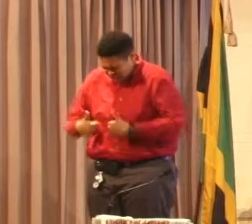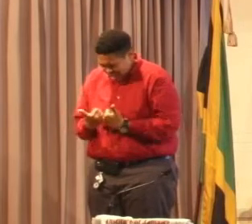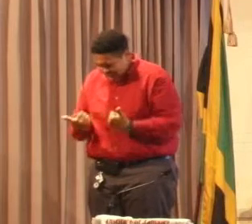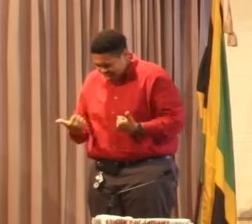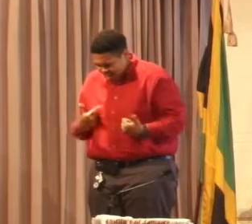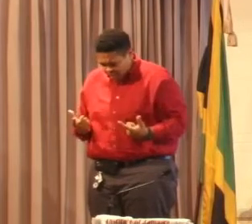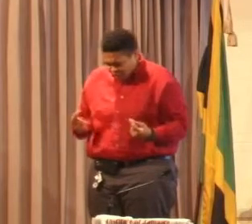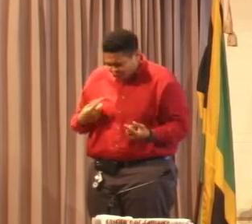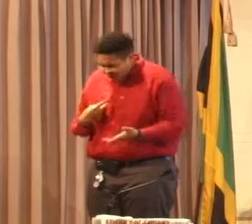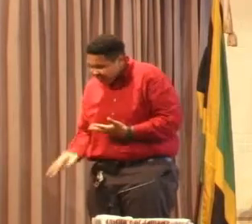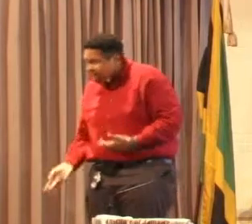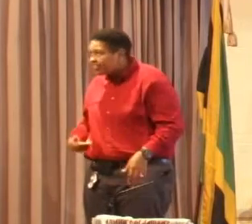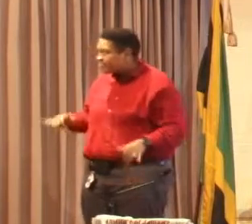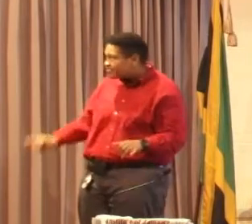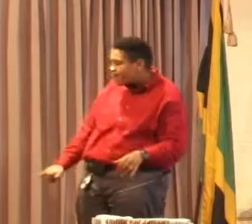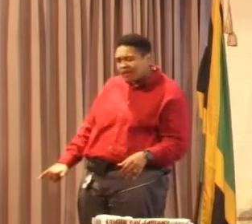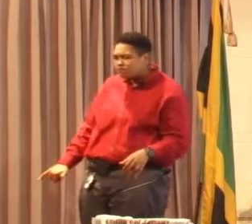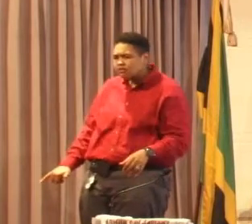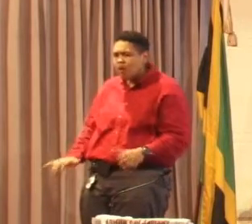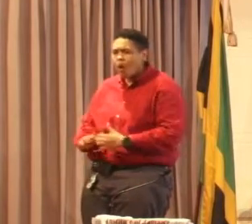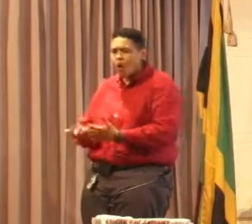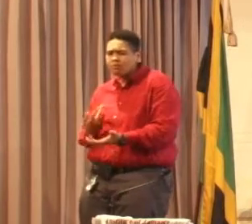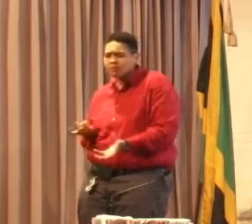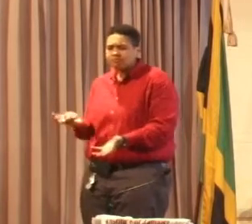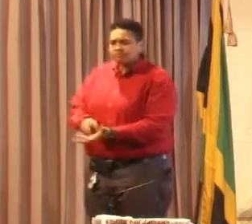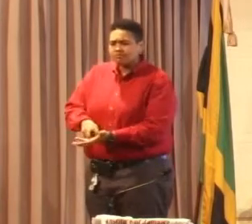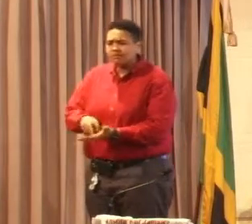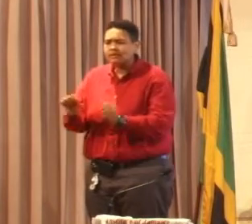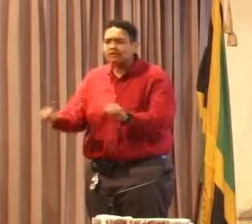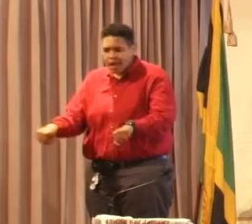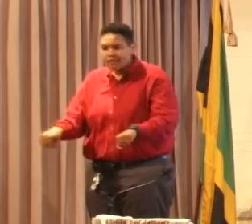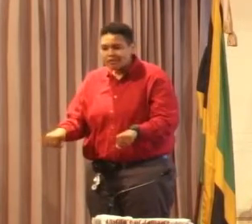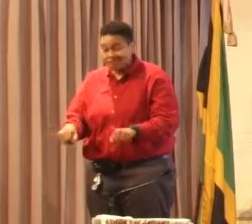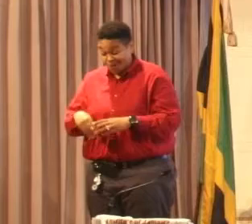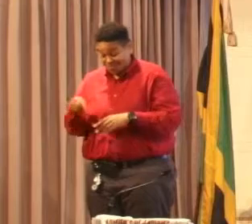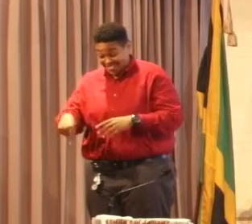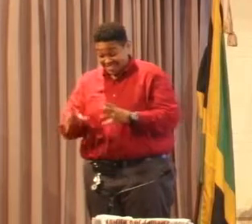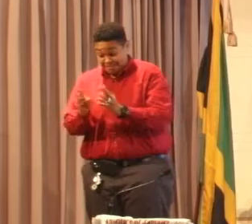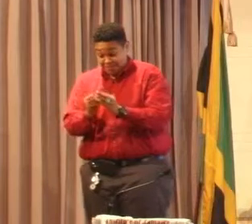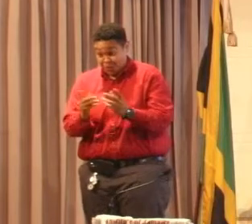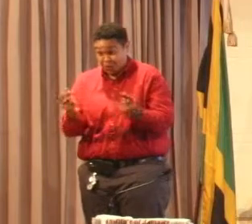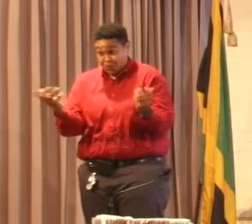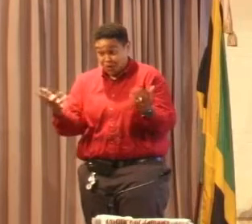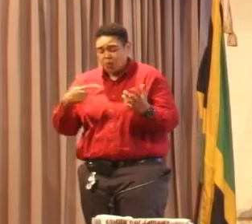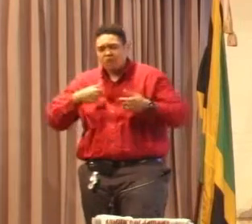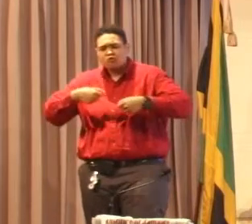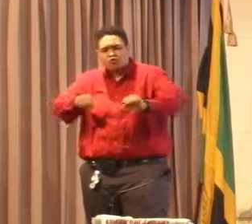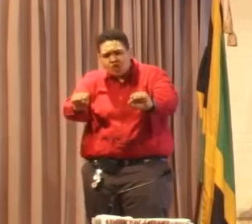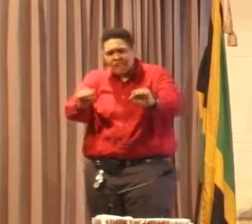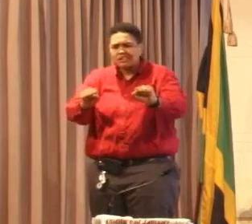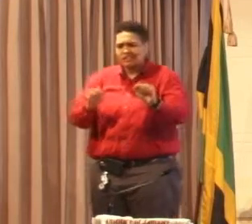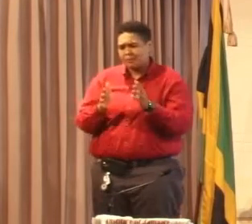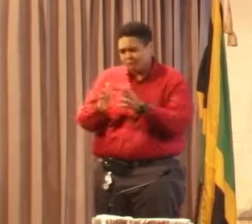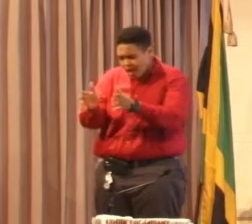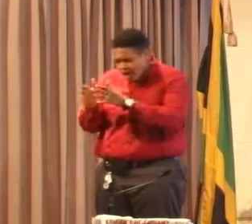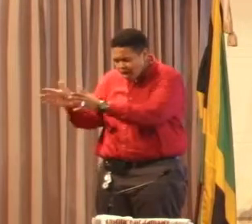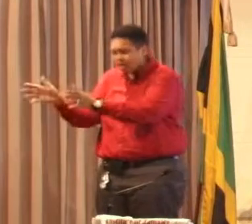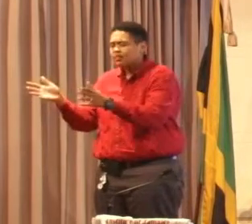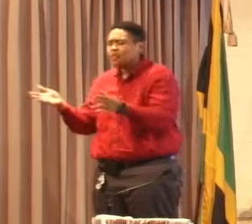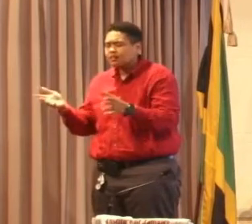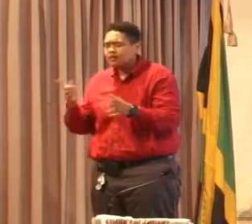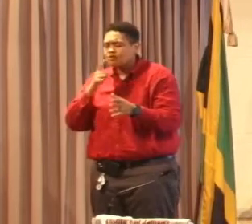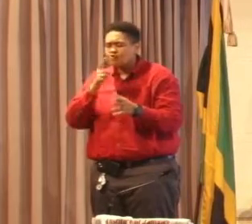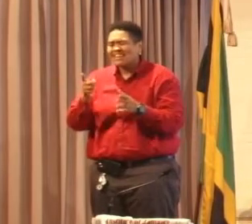above those challenges. And I'm hoping that out of the symposium, we would have strategies, pathways,